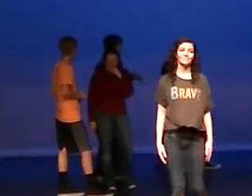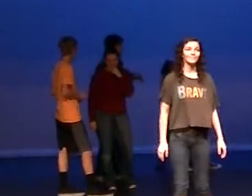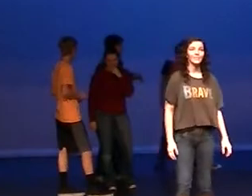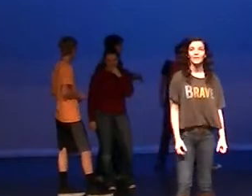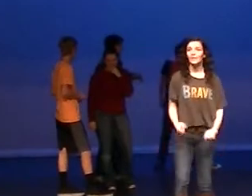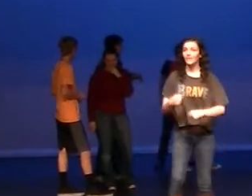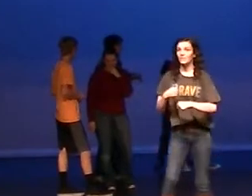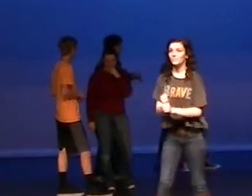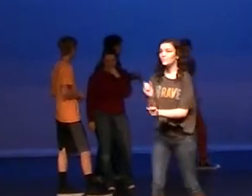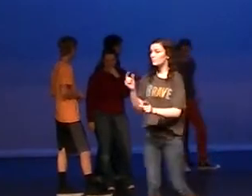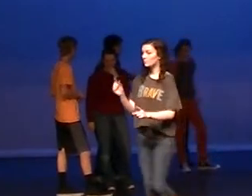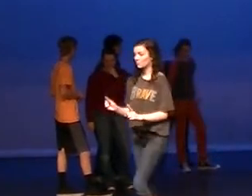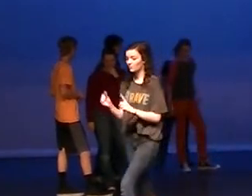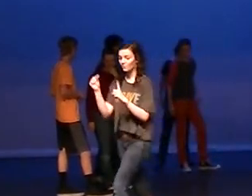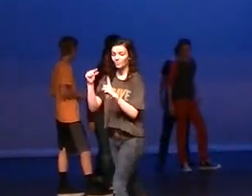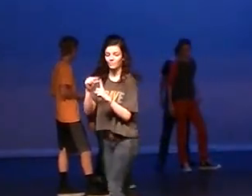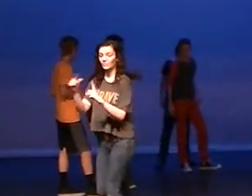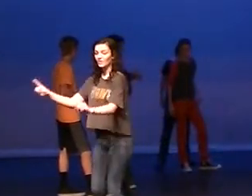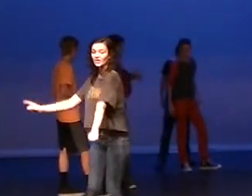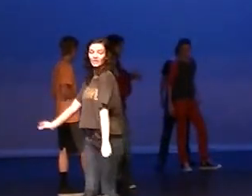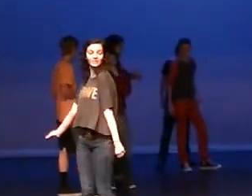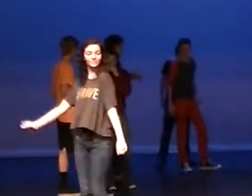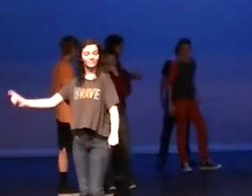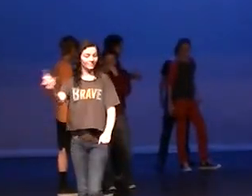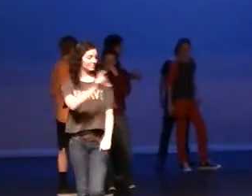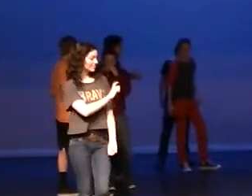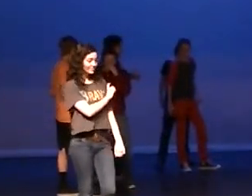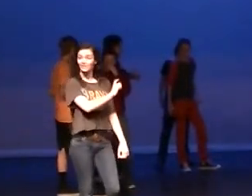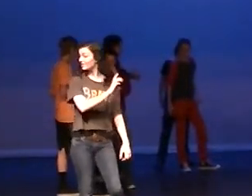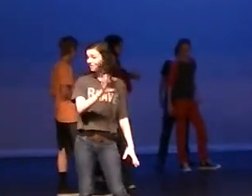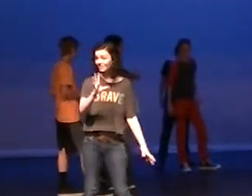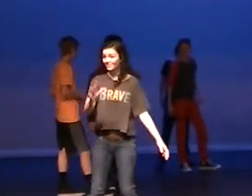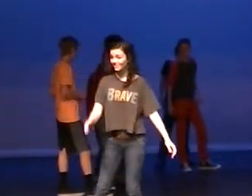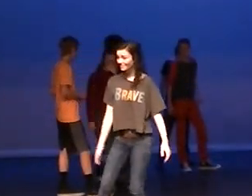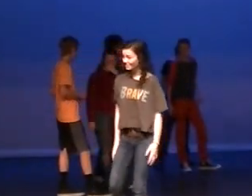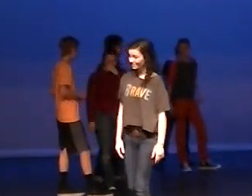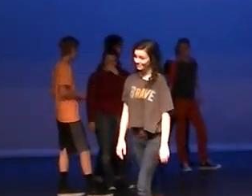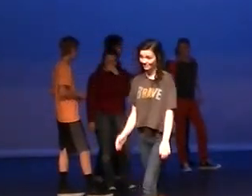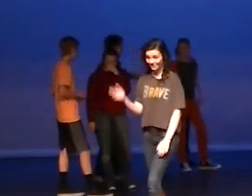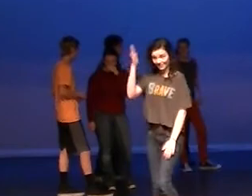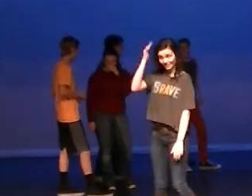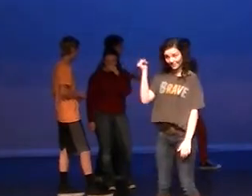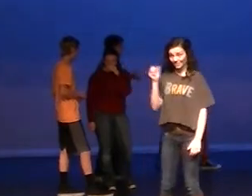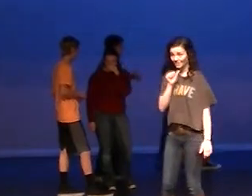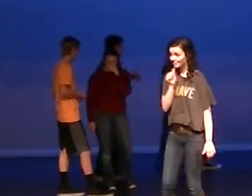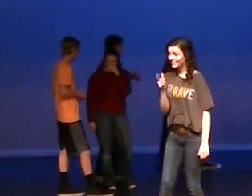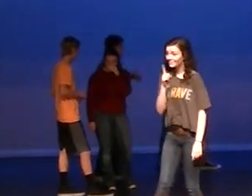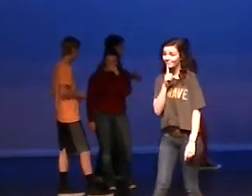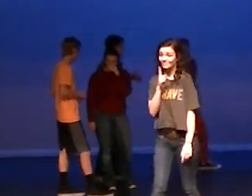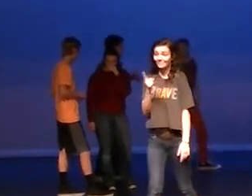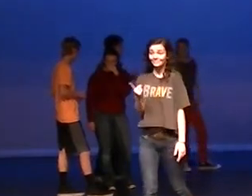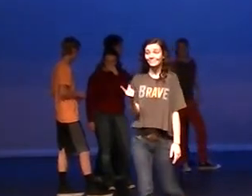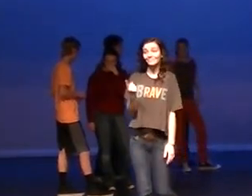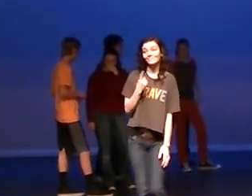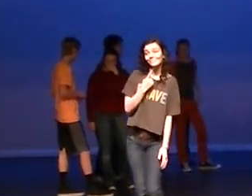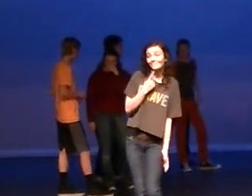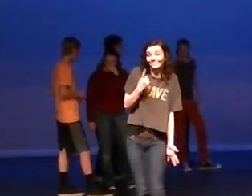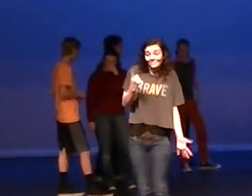Let your words be Anything but empty Why don't you tell me the